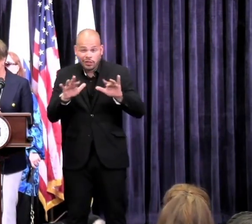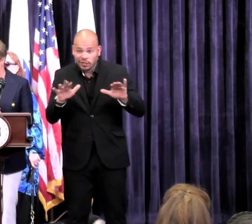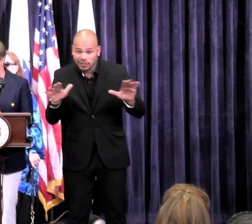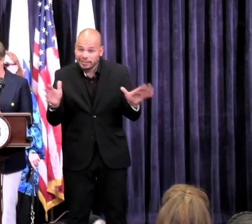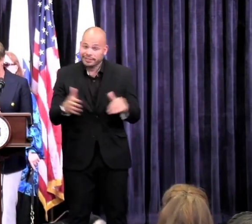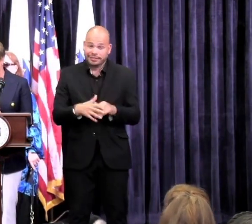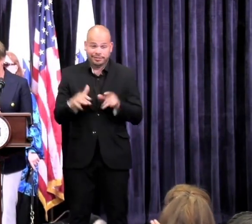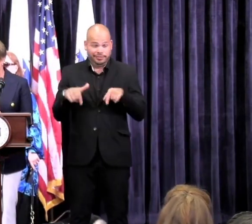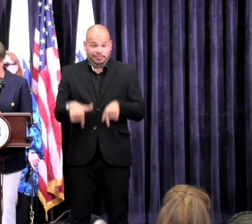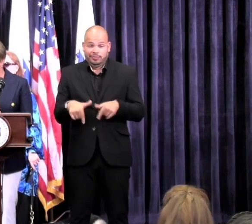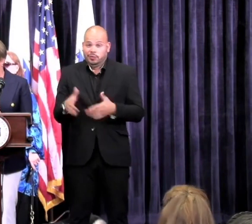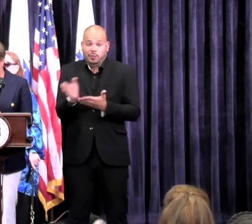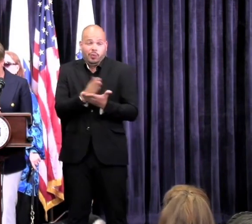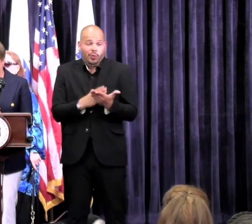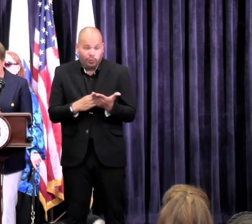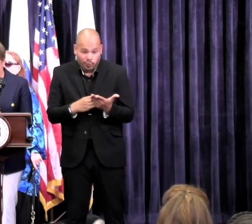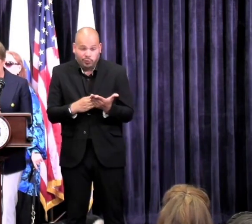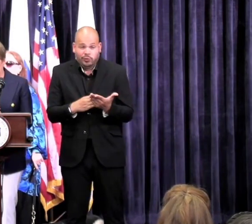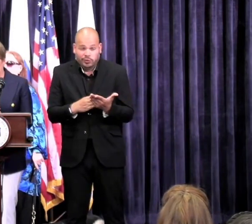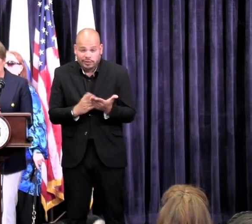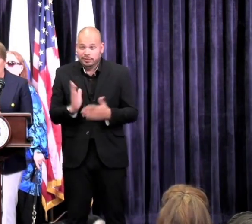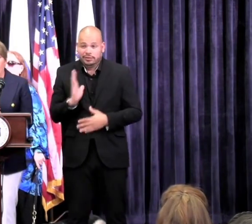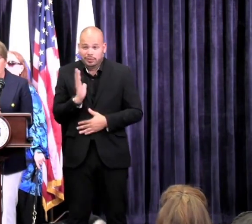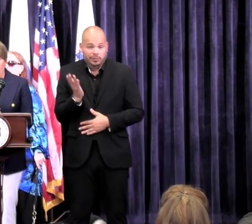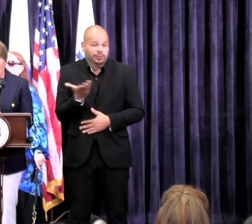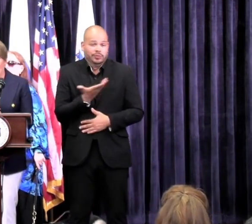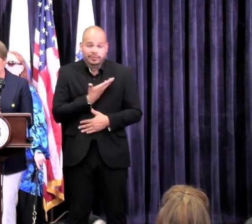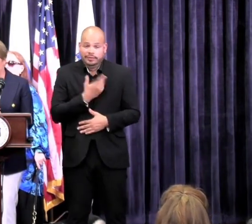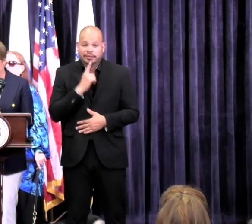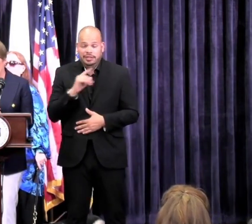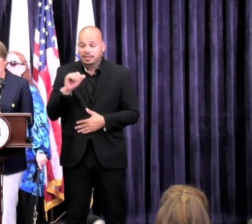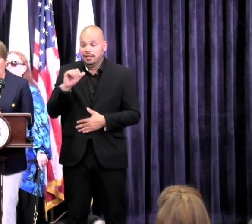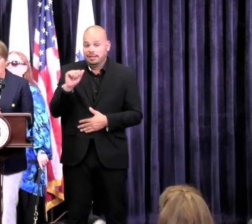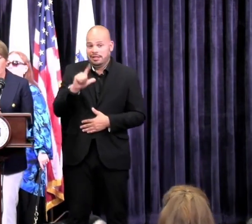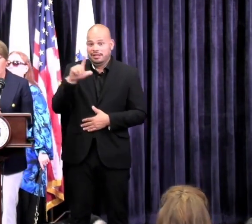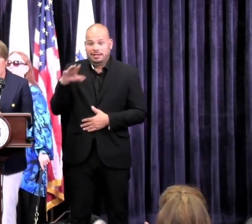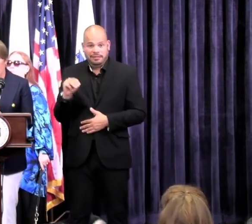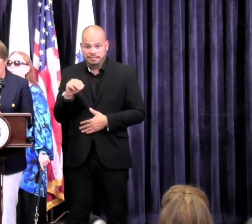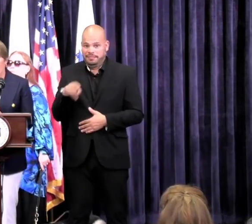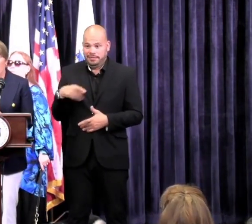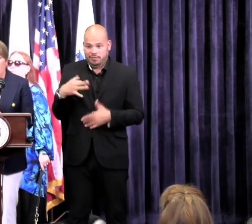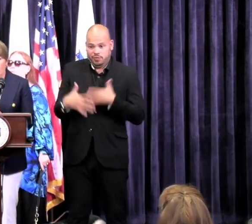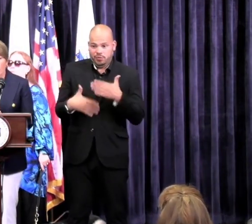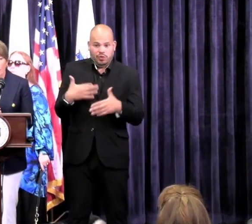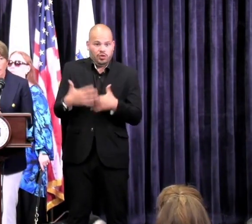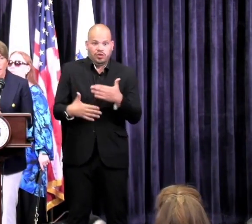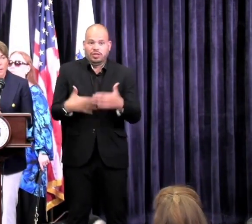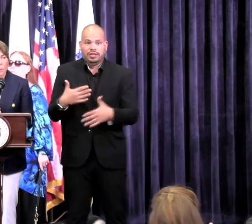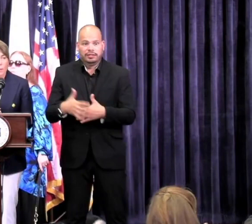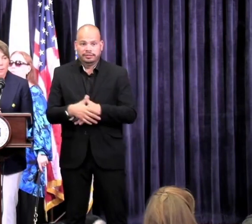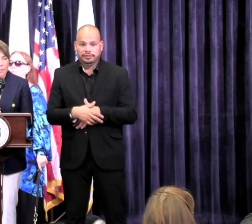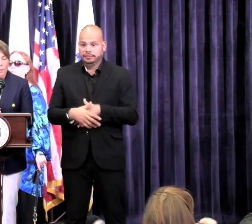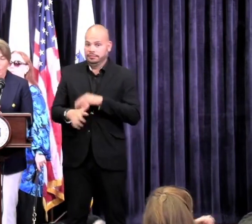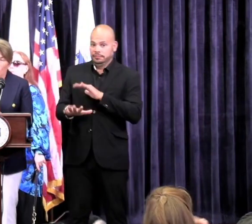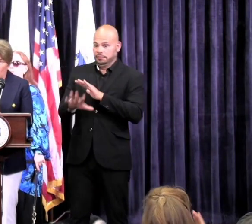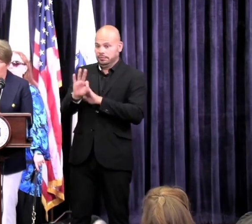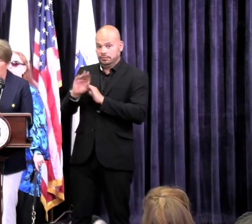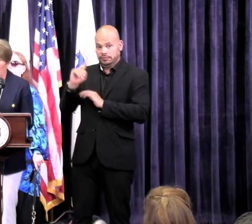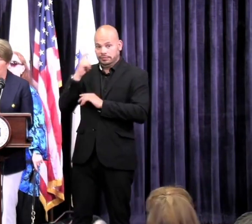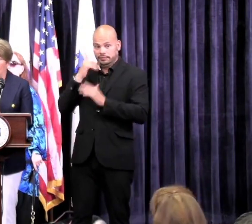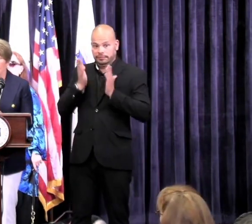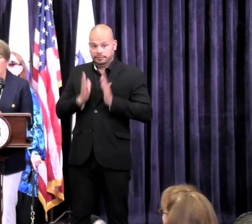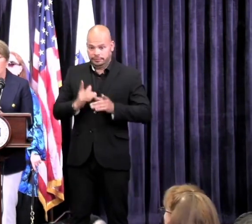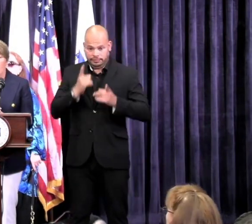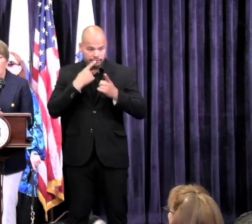just part of what what we're doing as an Administration one of the first things I announced as Governor is that we would conduct an equity assessment